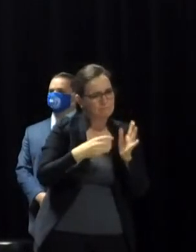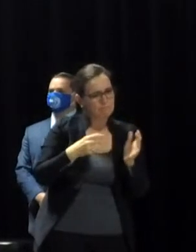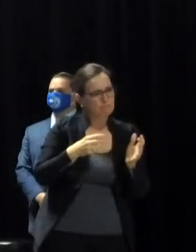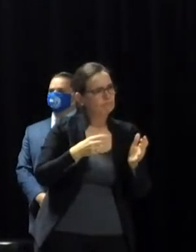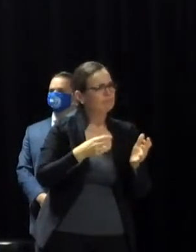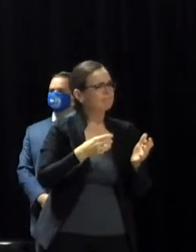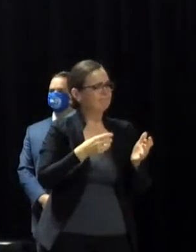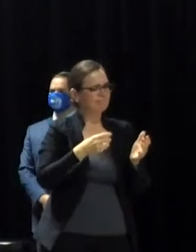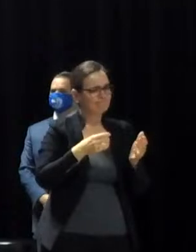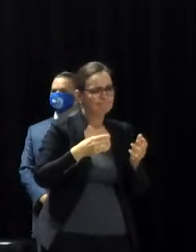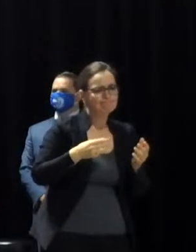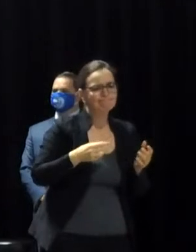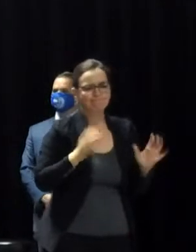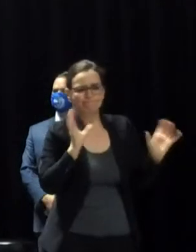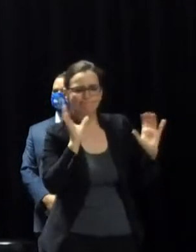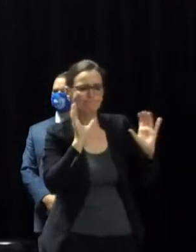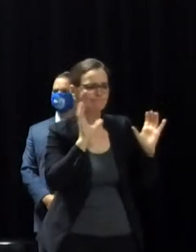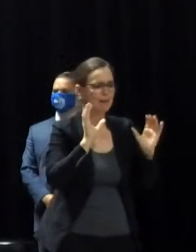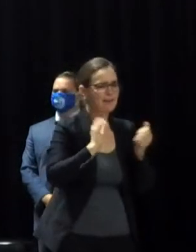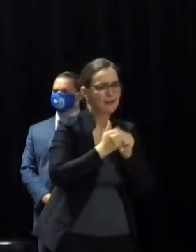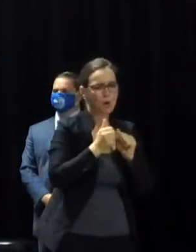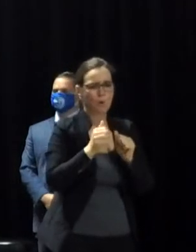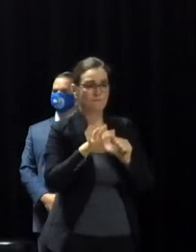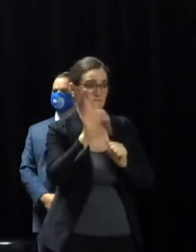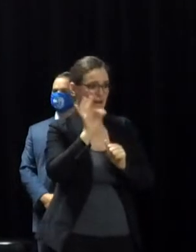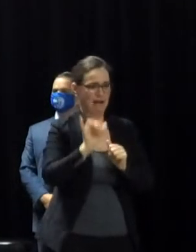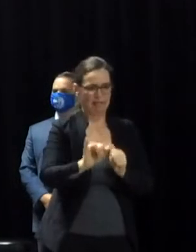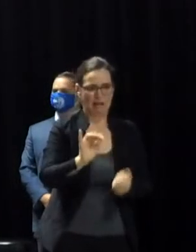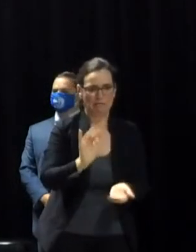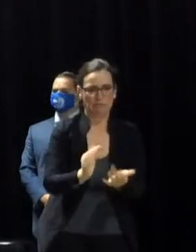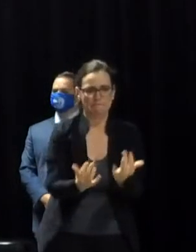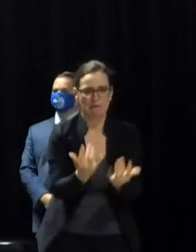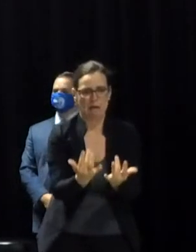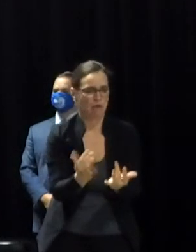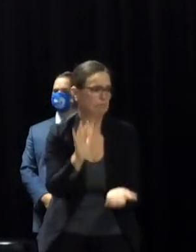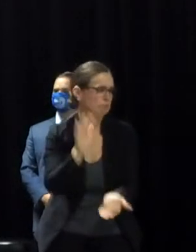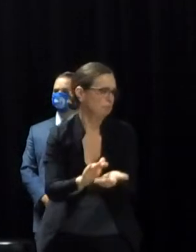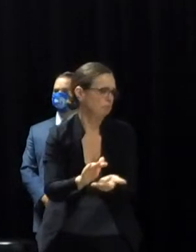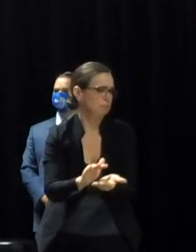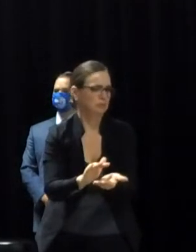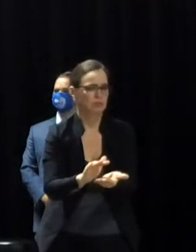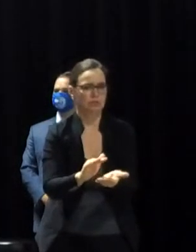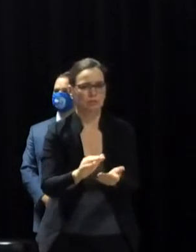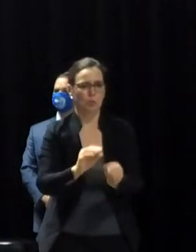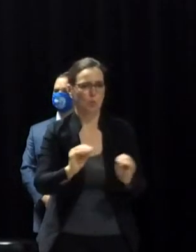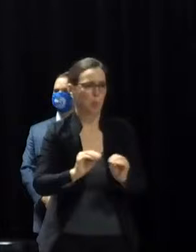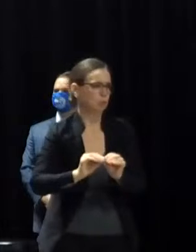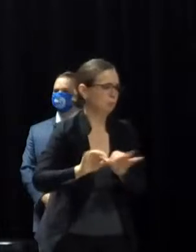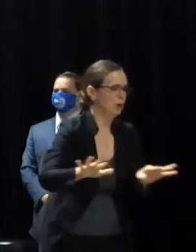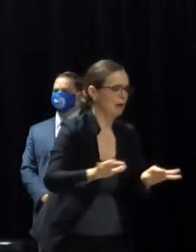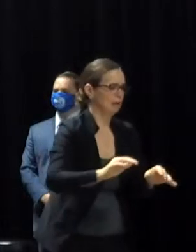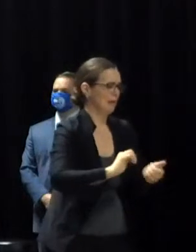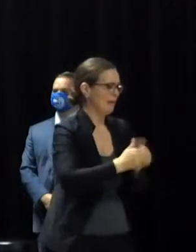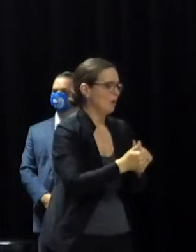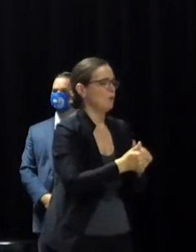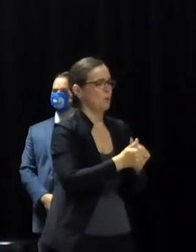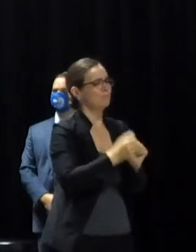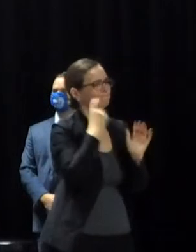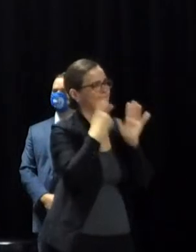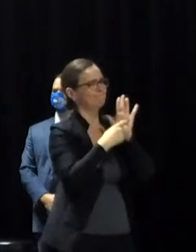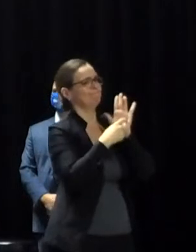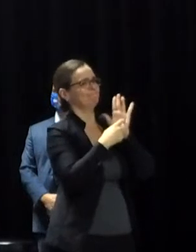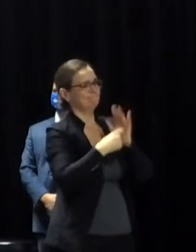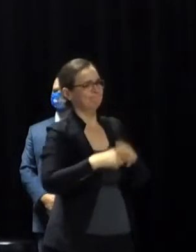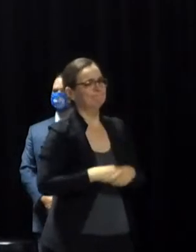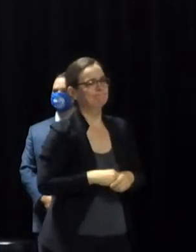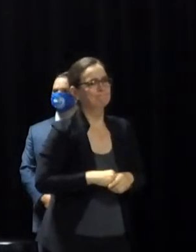it has become more and more complicated in what we call old days, and when we have the April or May, all those cases,